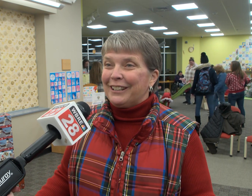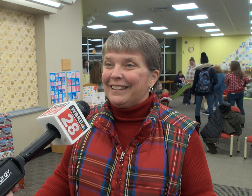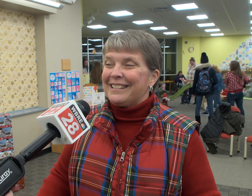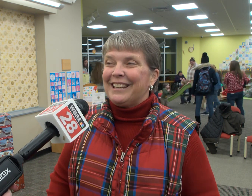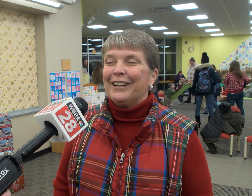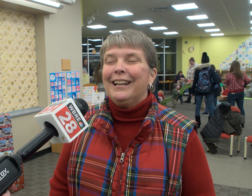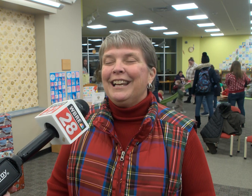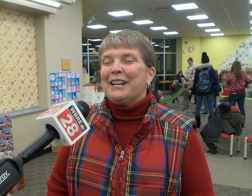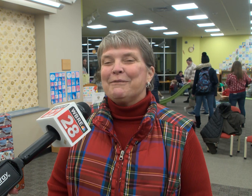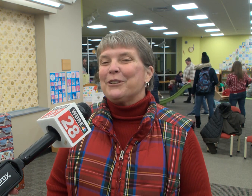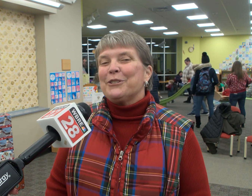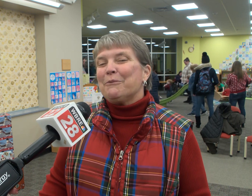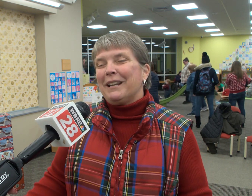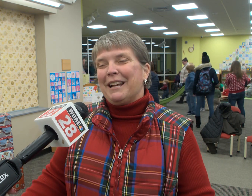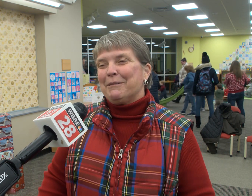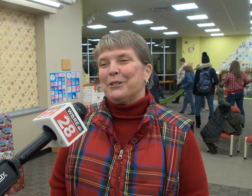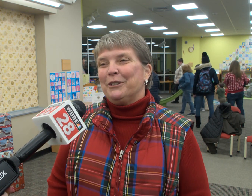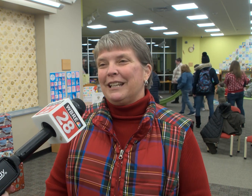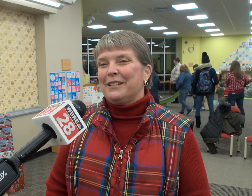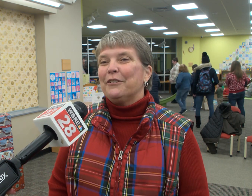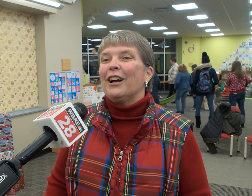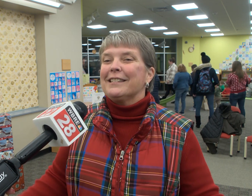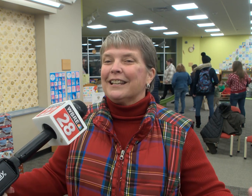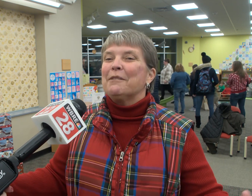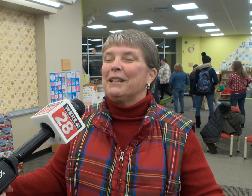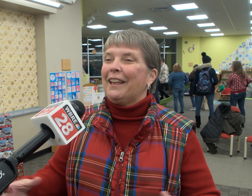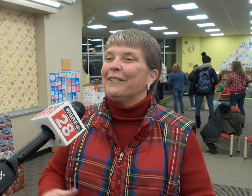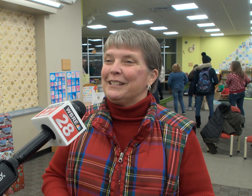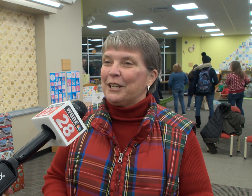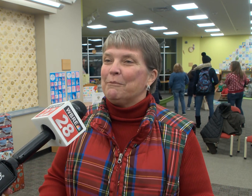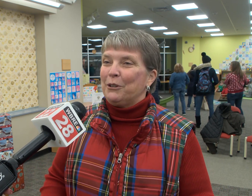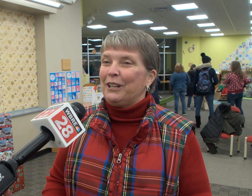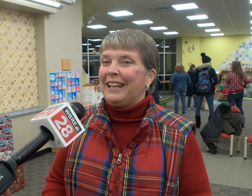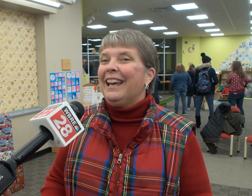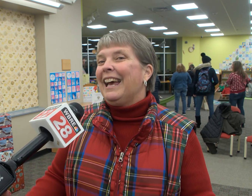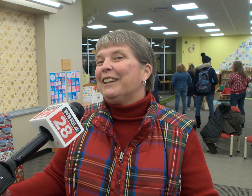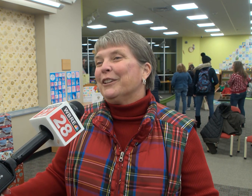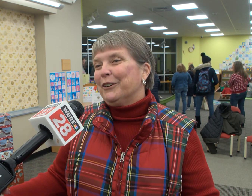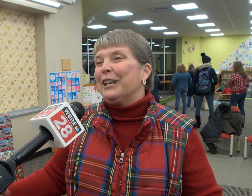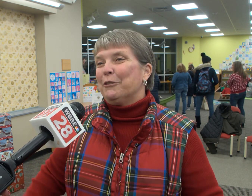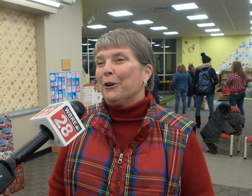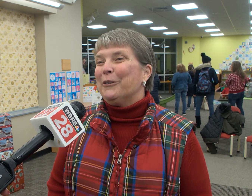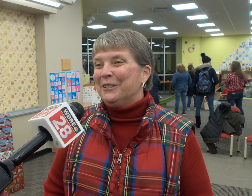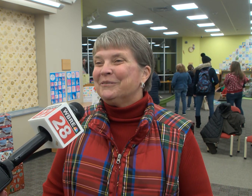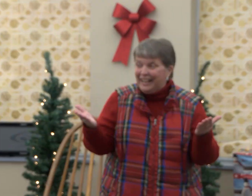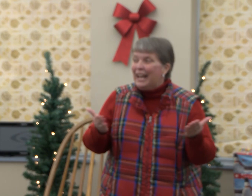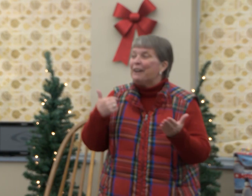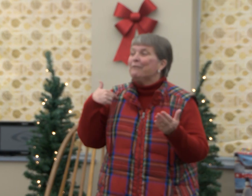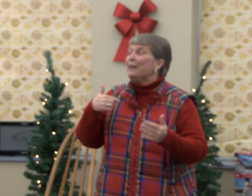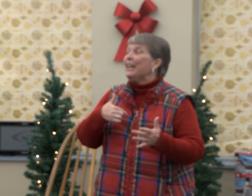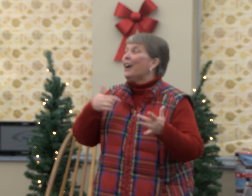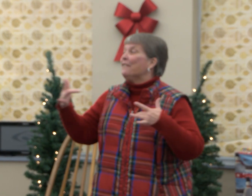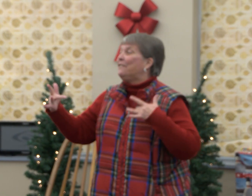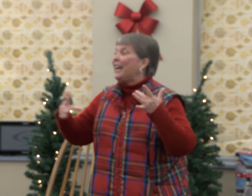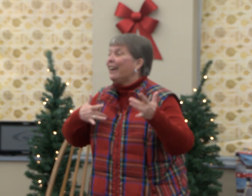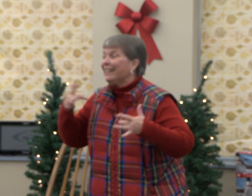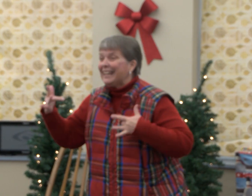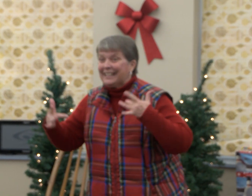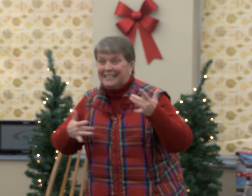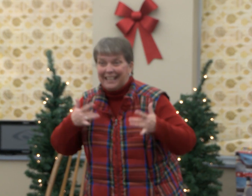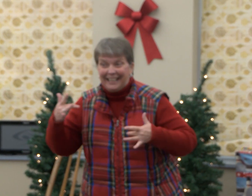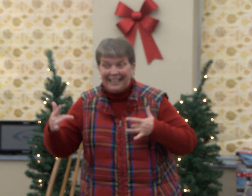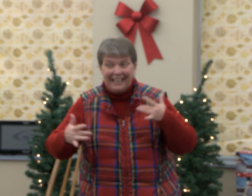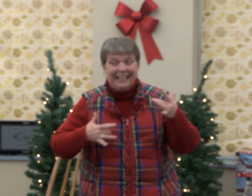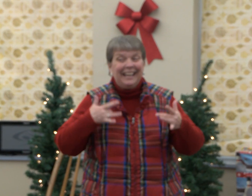we've started this year. So many opportunities for us to come together as a community and learn and grow. And we are